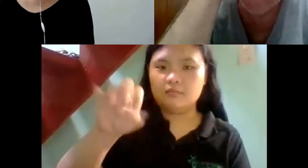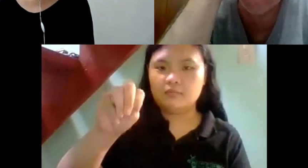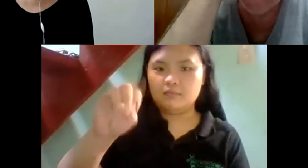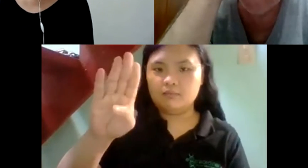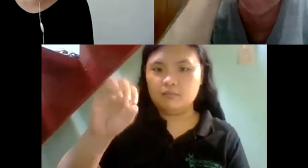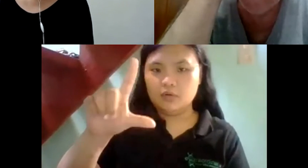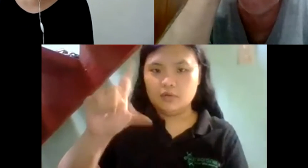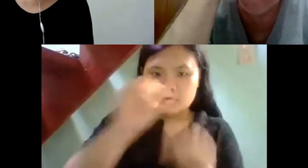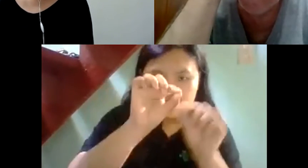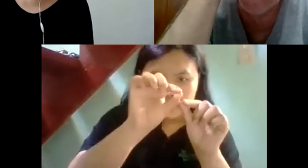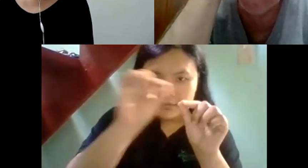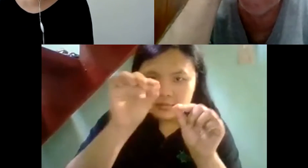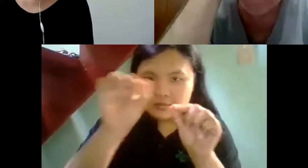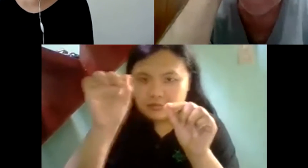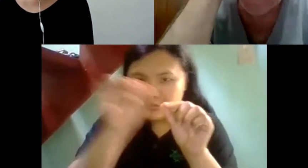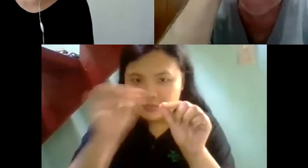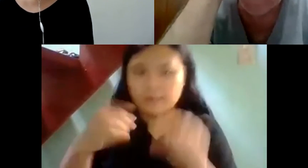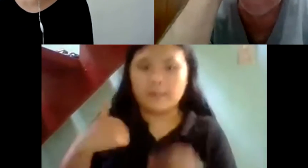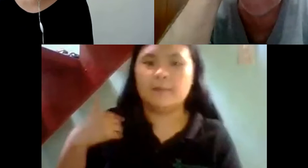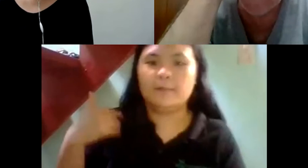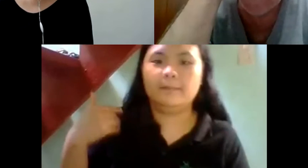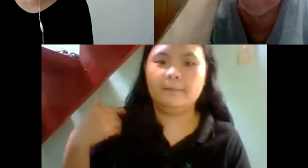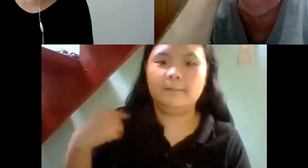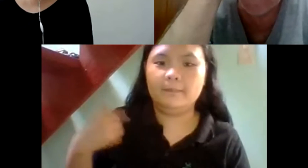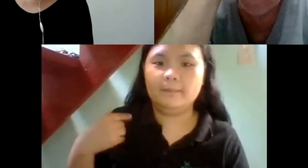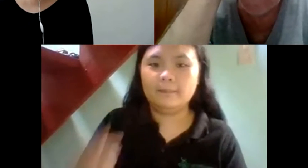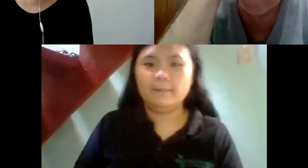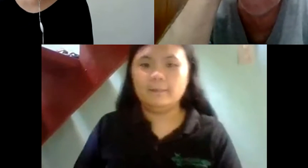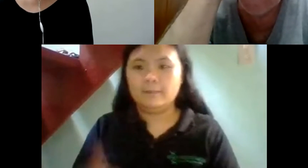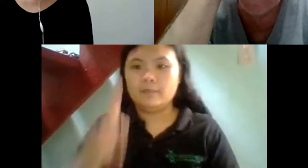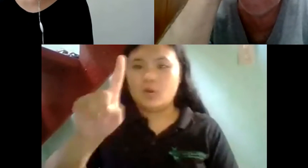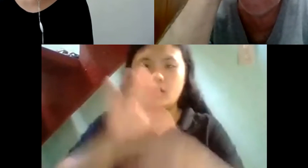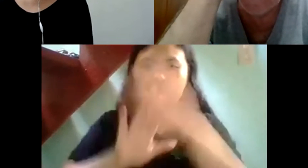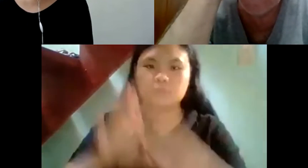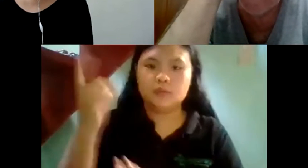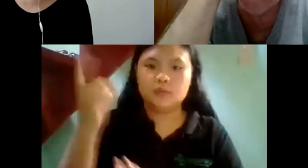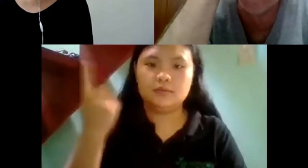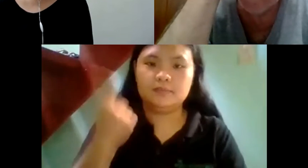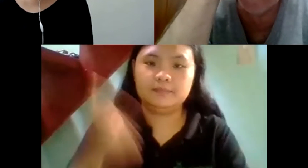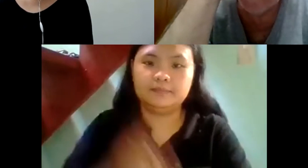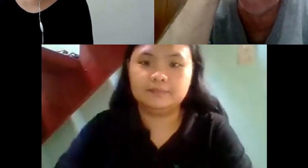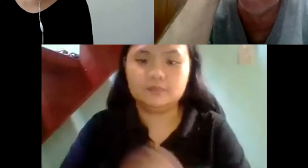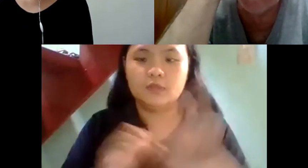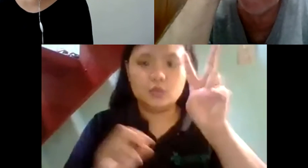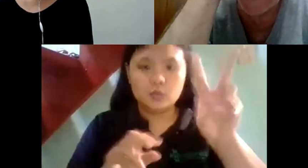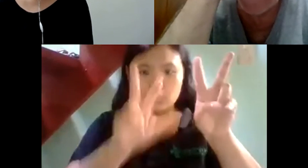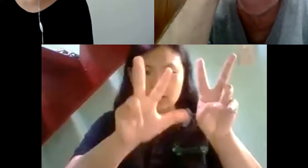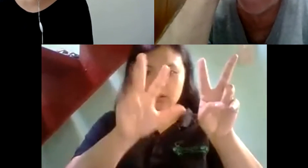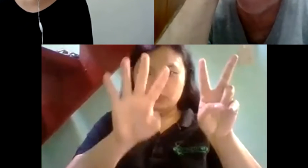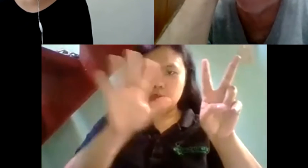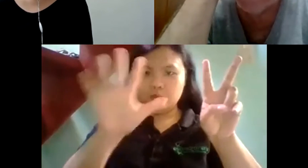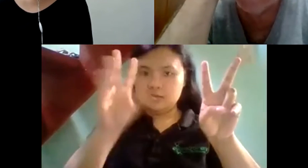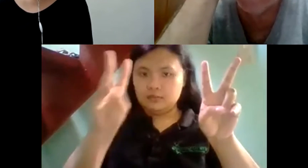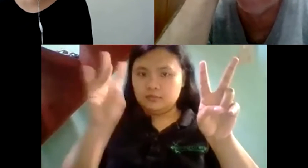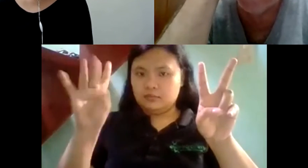We're not yet with the symbols for palm orientation. We're not yet done with that.